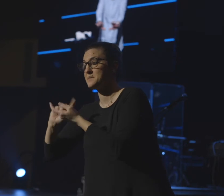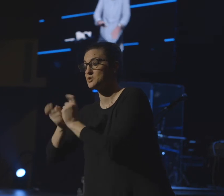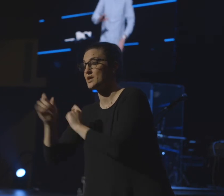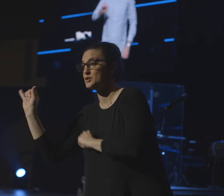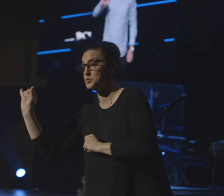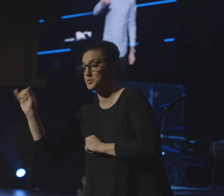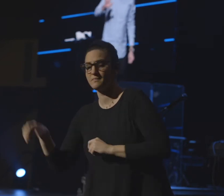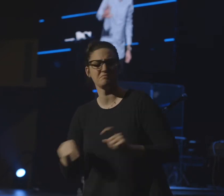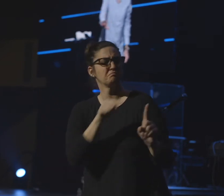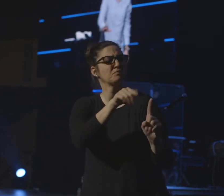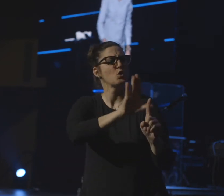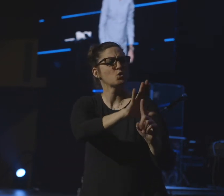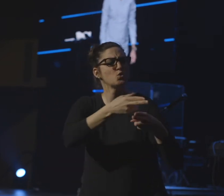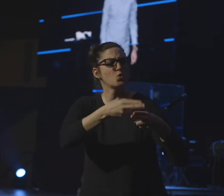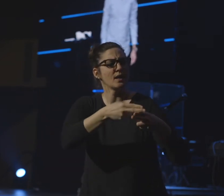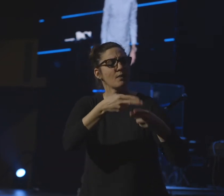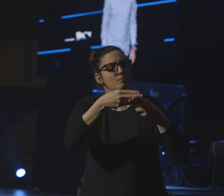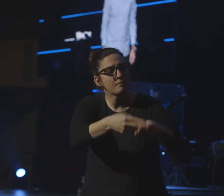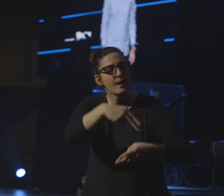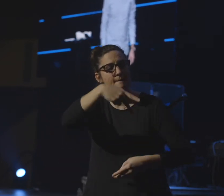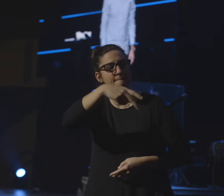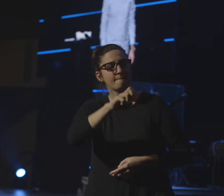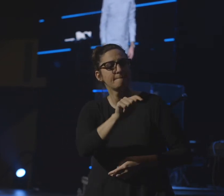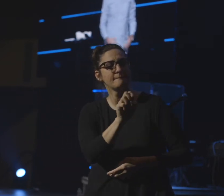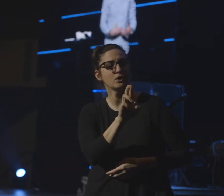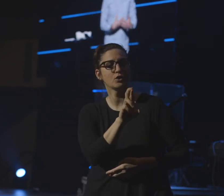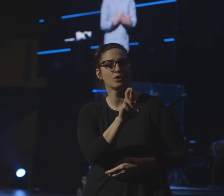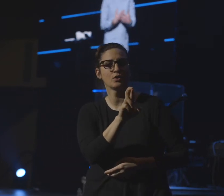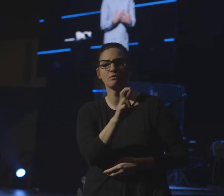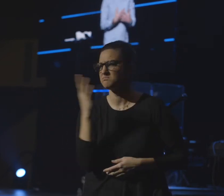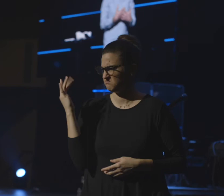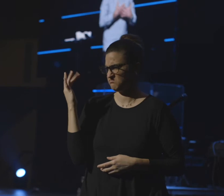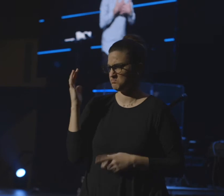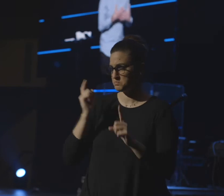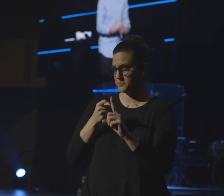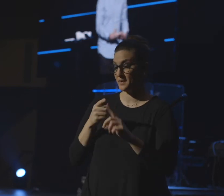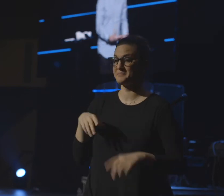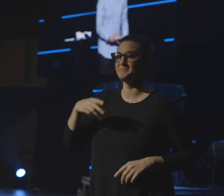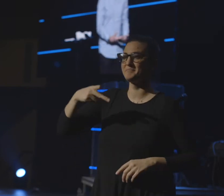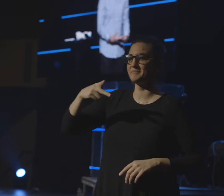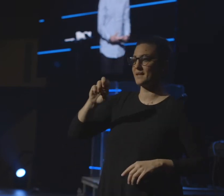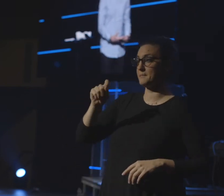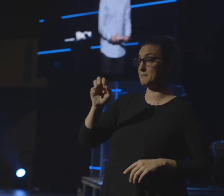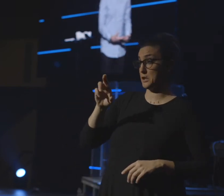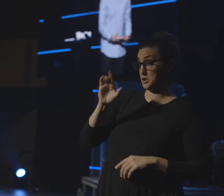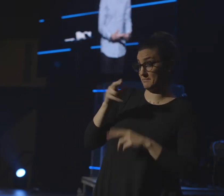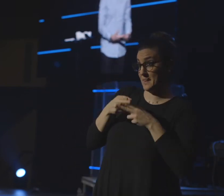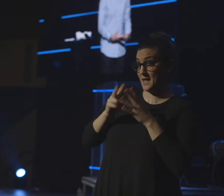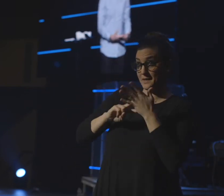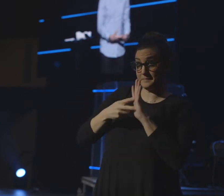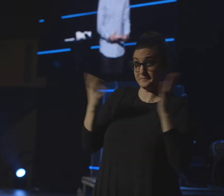name. You will be called Peter. Now, what's the point? Peter means, some of you know this, rock.